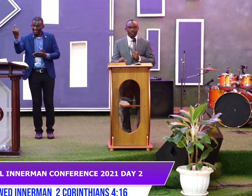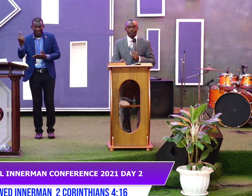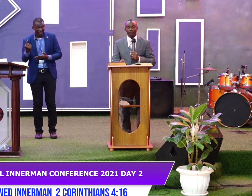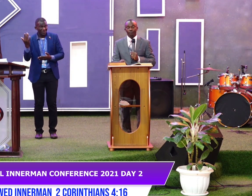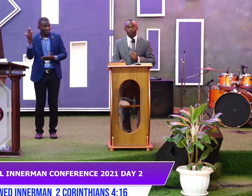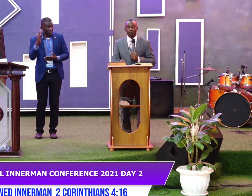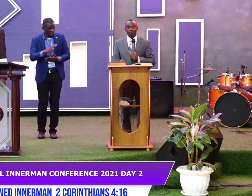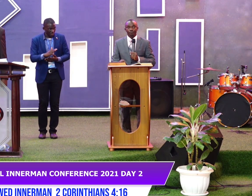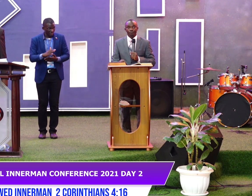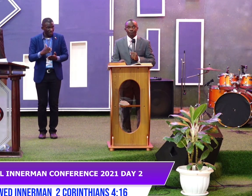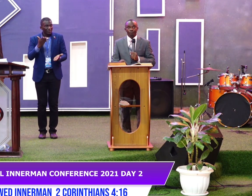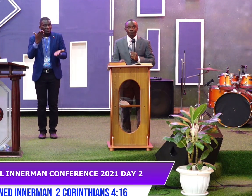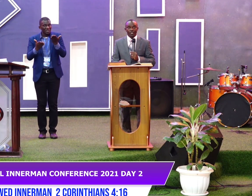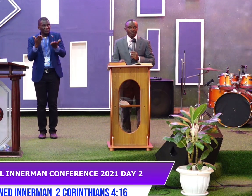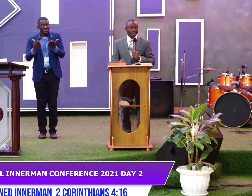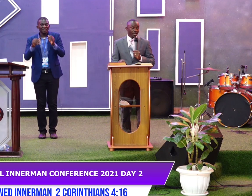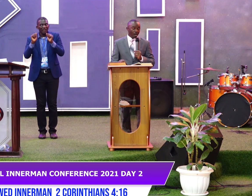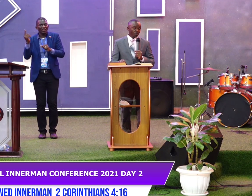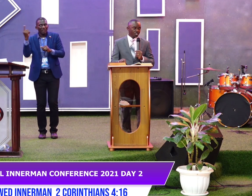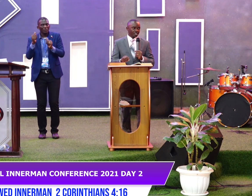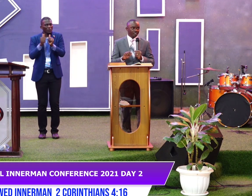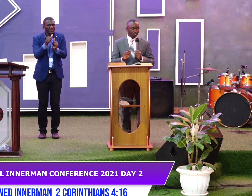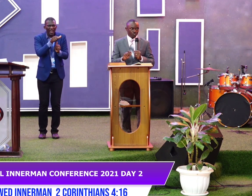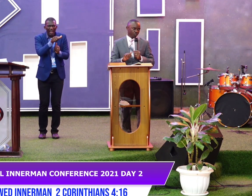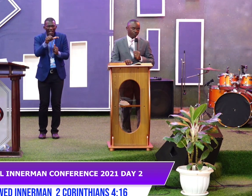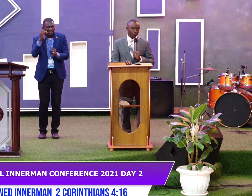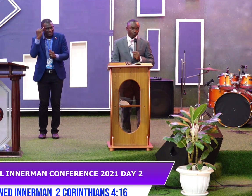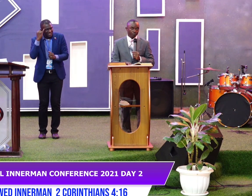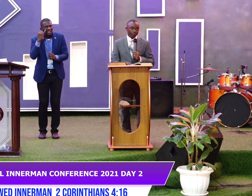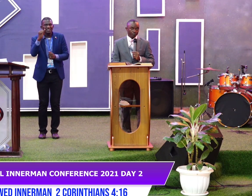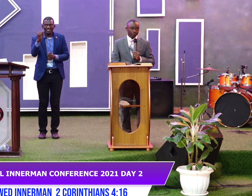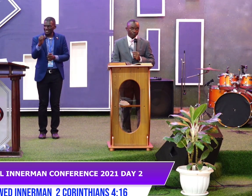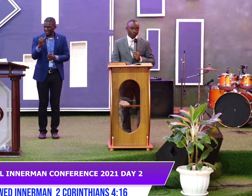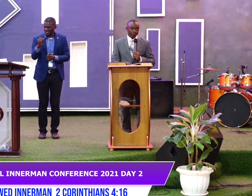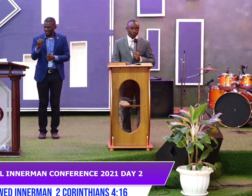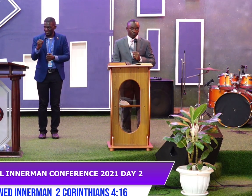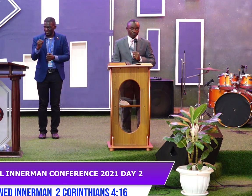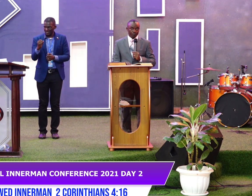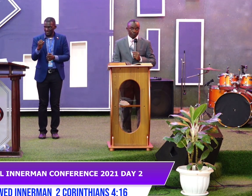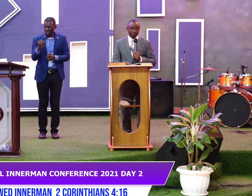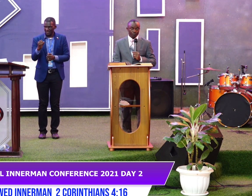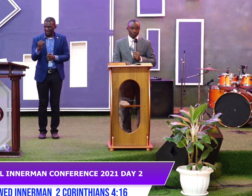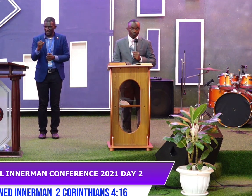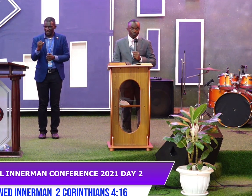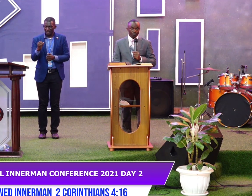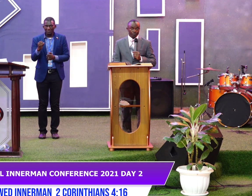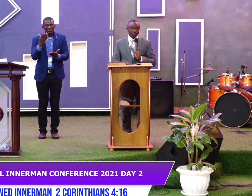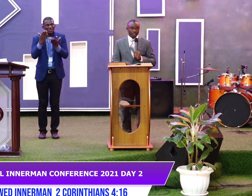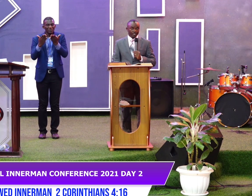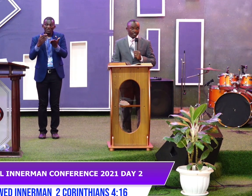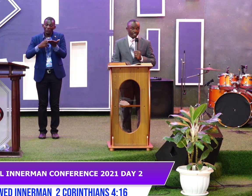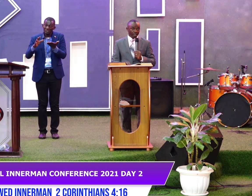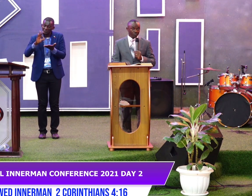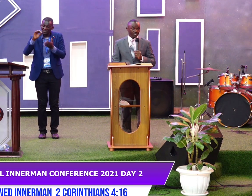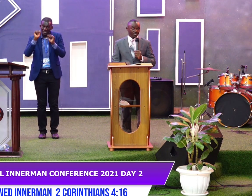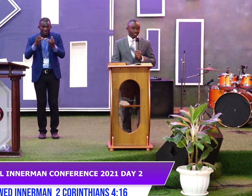back, ayinza okujja ne suggestion. He may come with a suggestion. A suggestion erimu okwetondera abantu abalala.